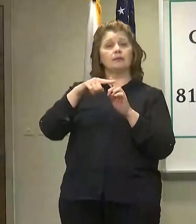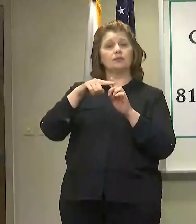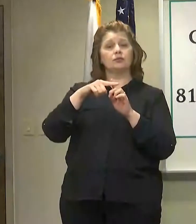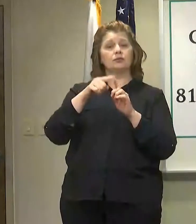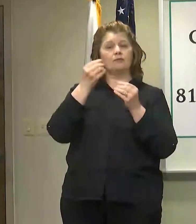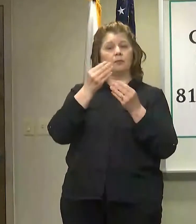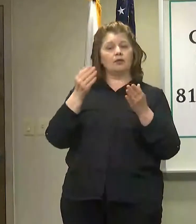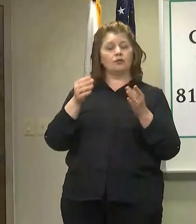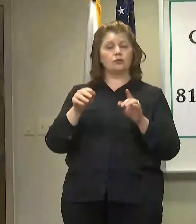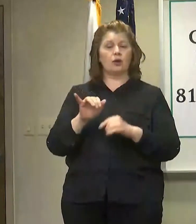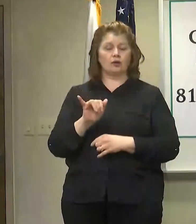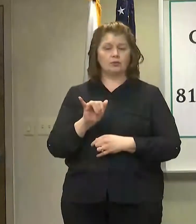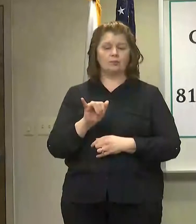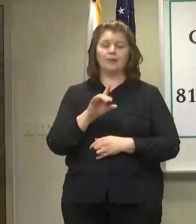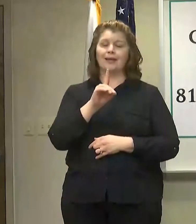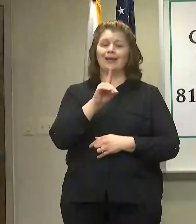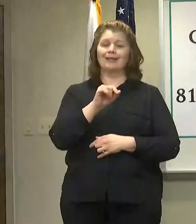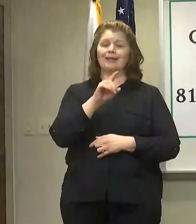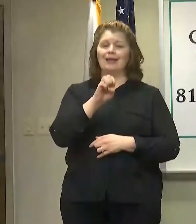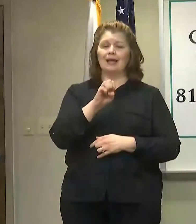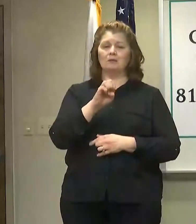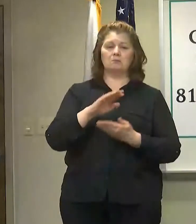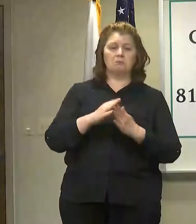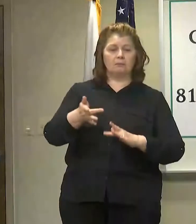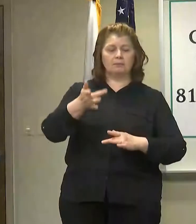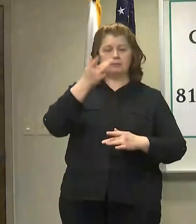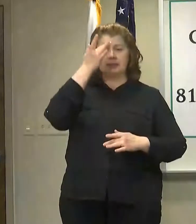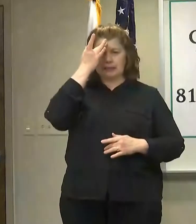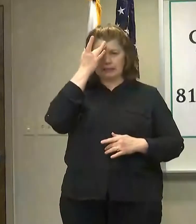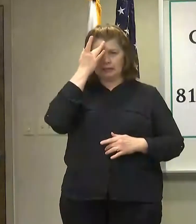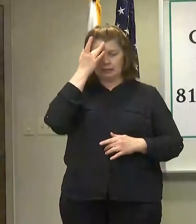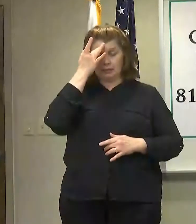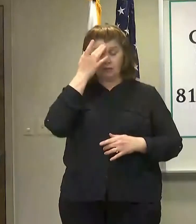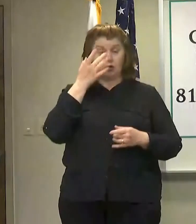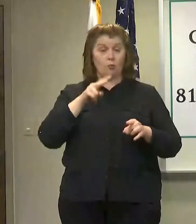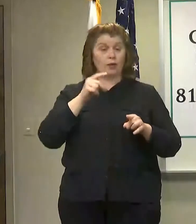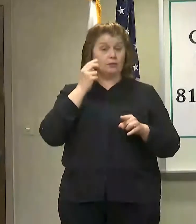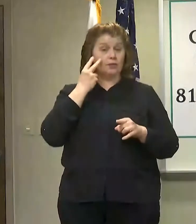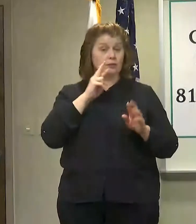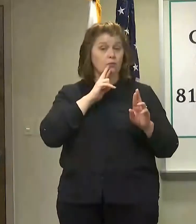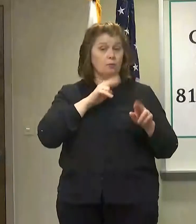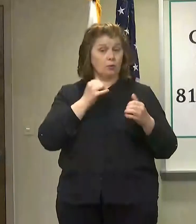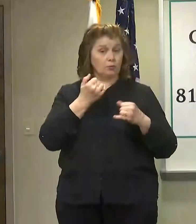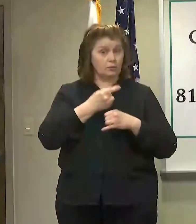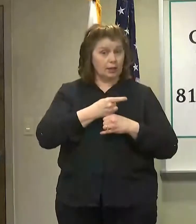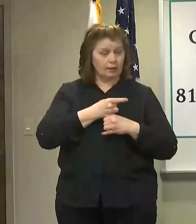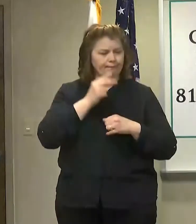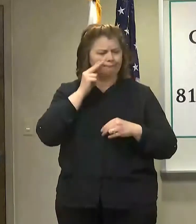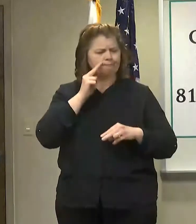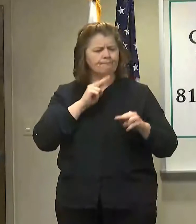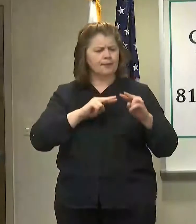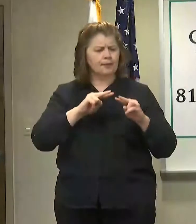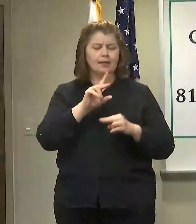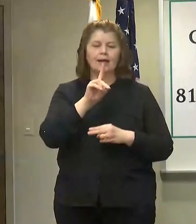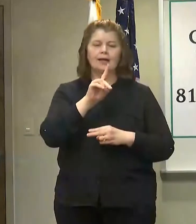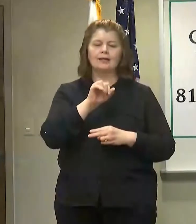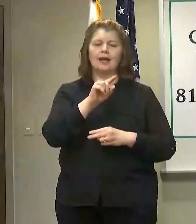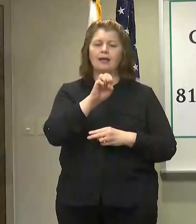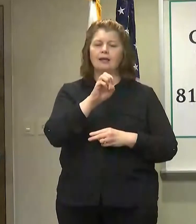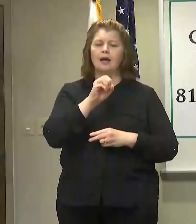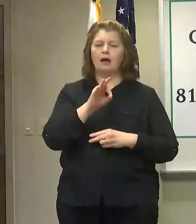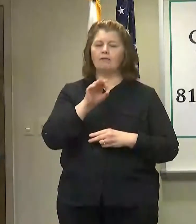information. Date of illness onset, you'll find this very interesting. And when you see that report today, I want you to take a look at date of peaks